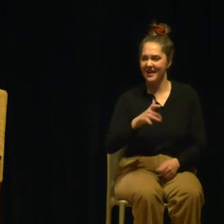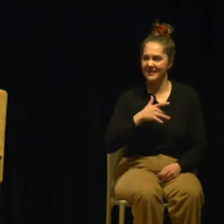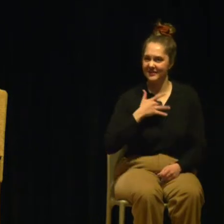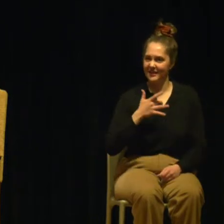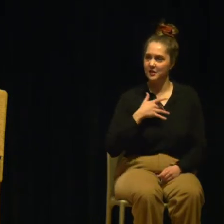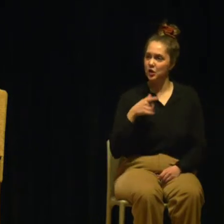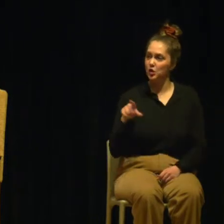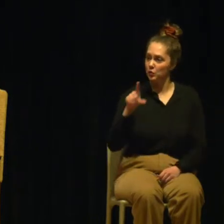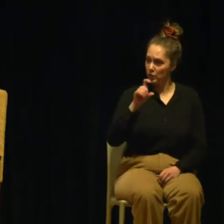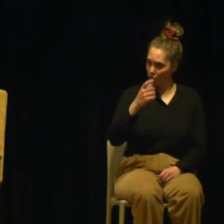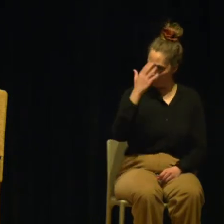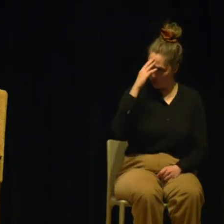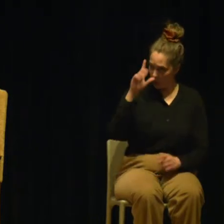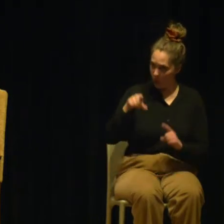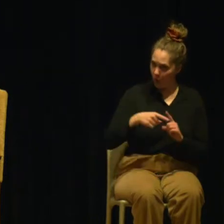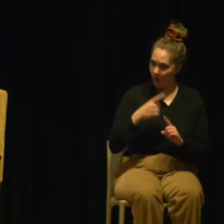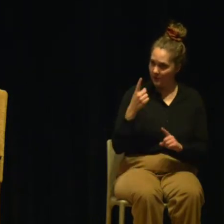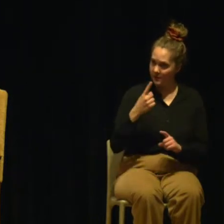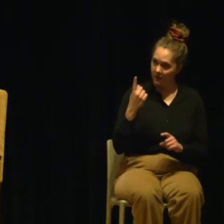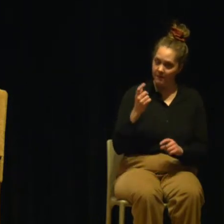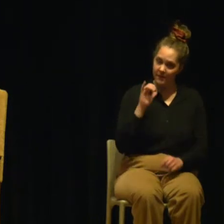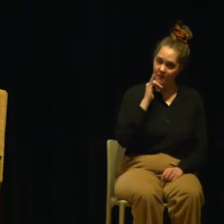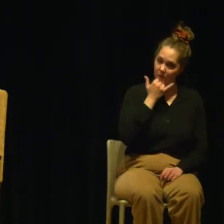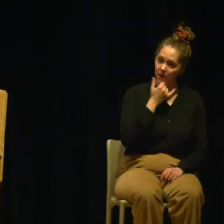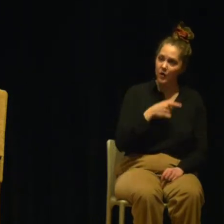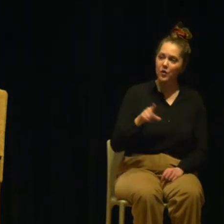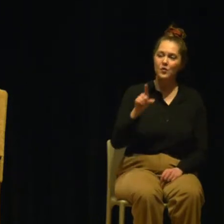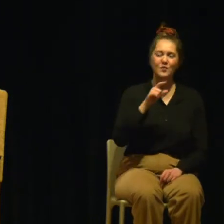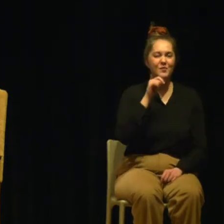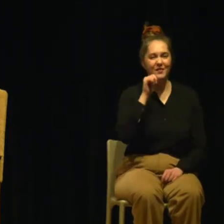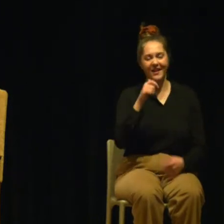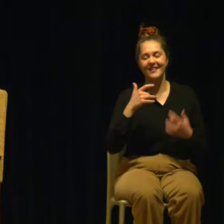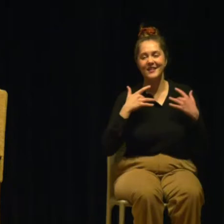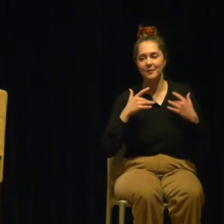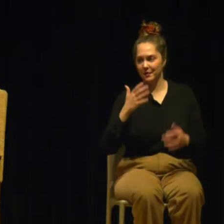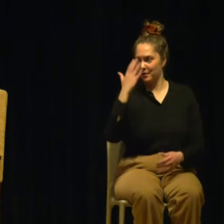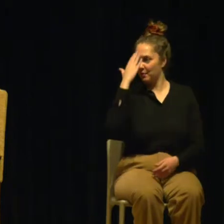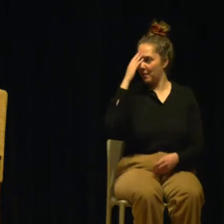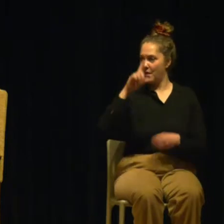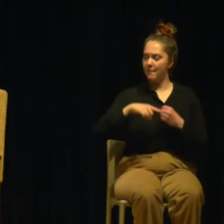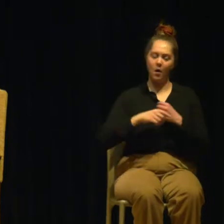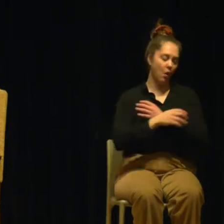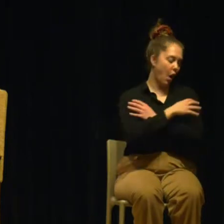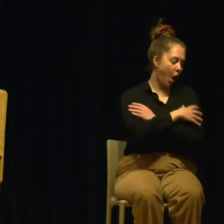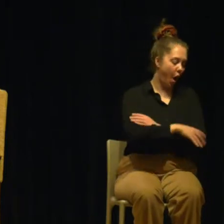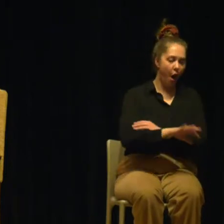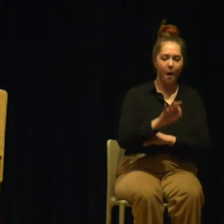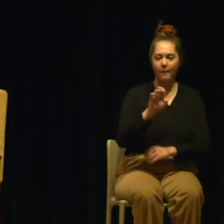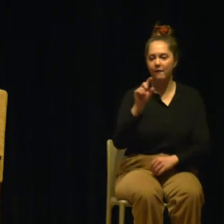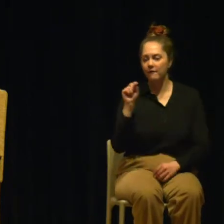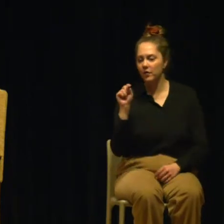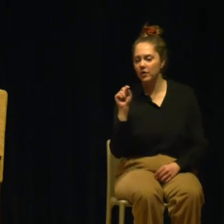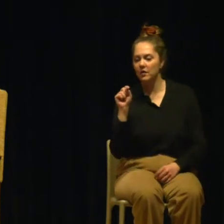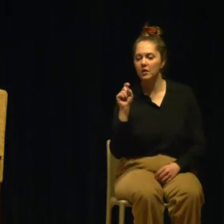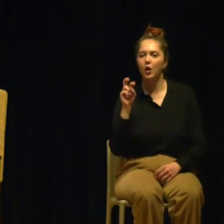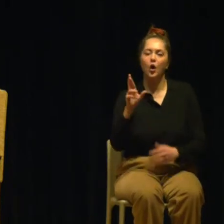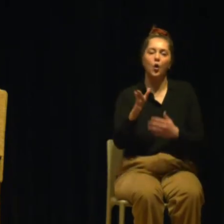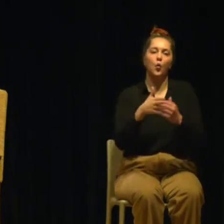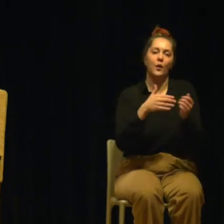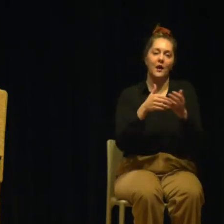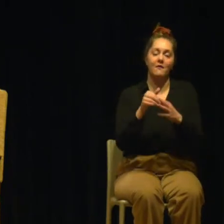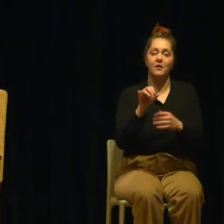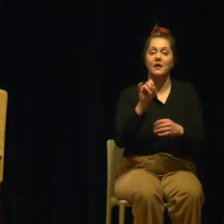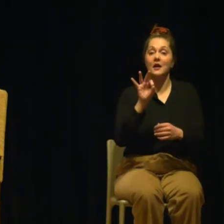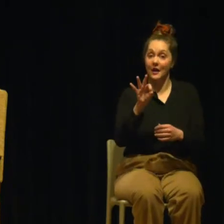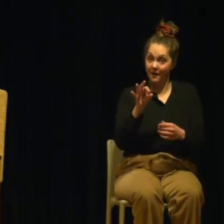to know when something is awry. You're normally not aware of your arm or your foot or whatever. If